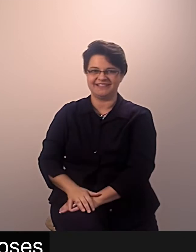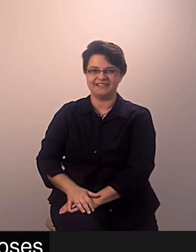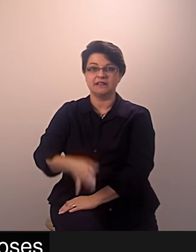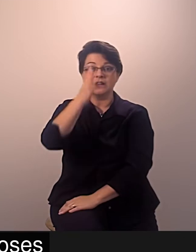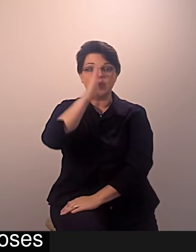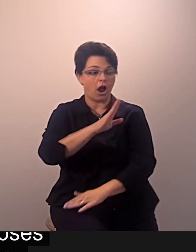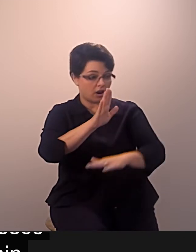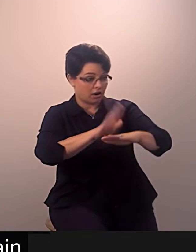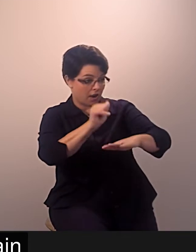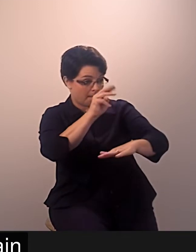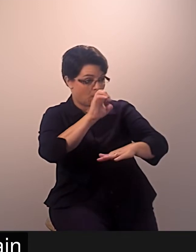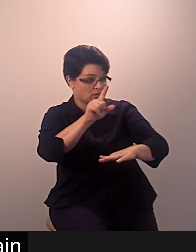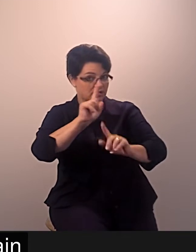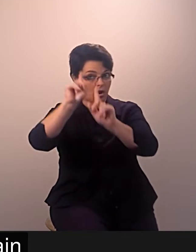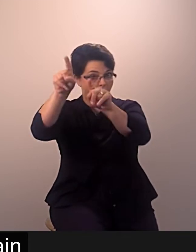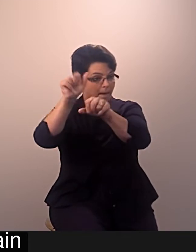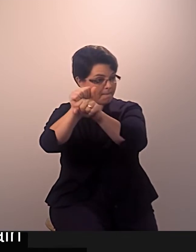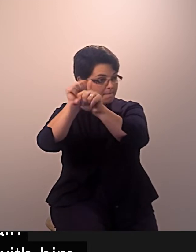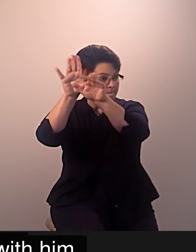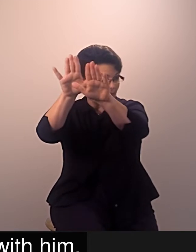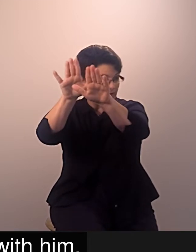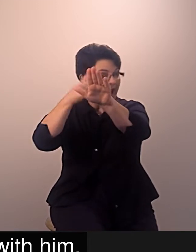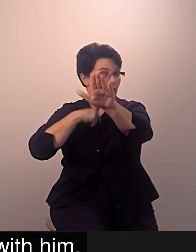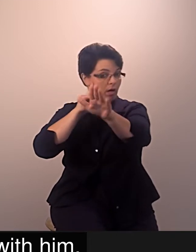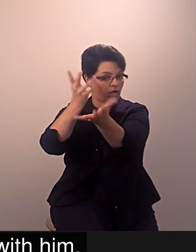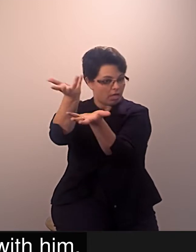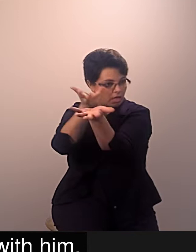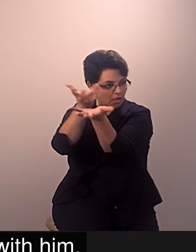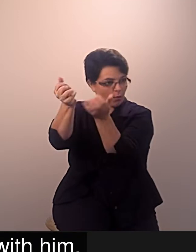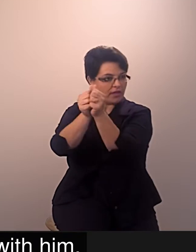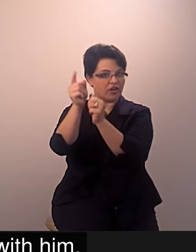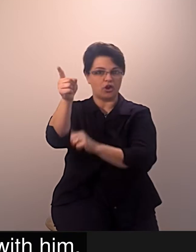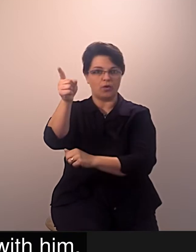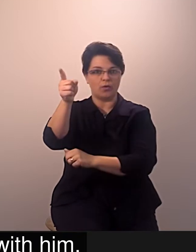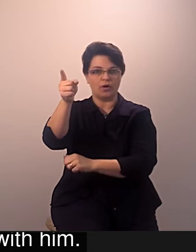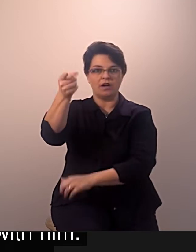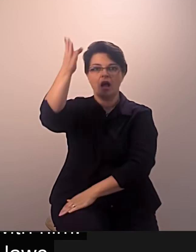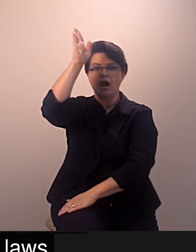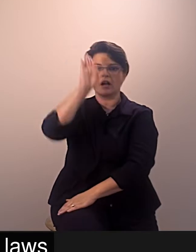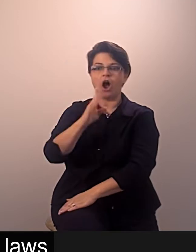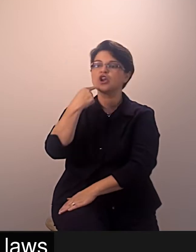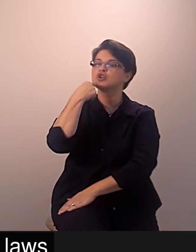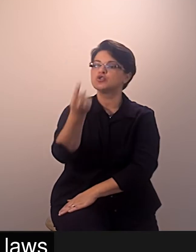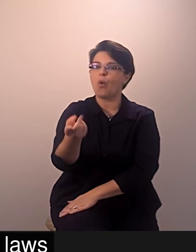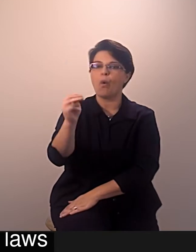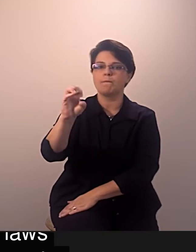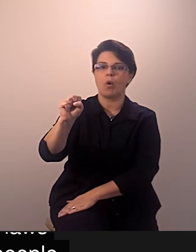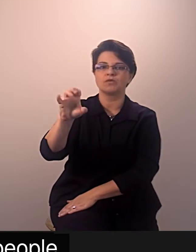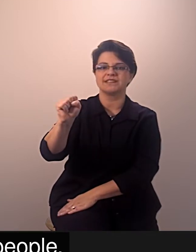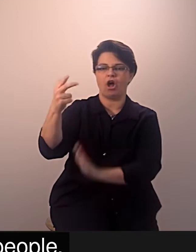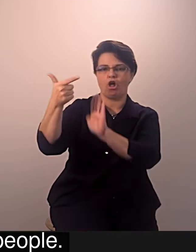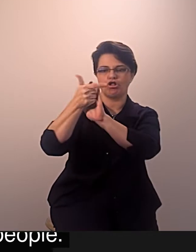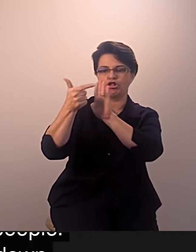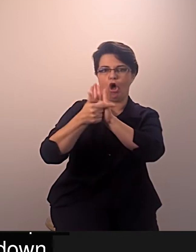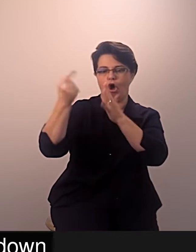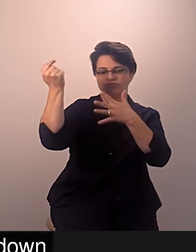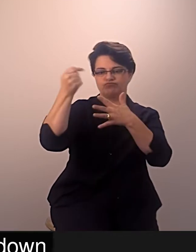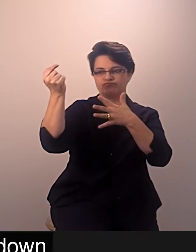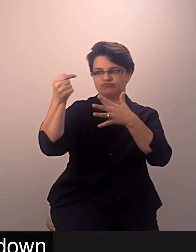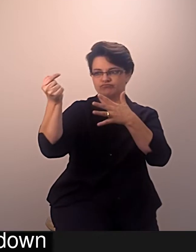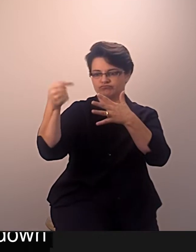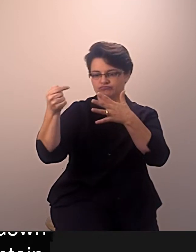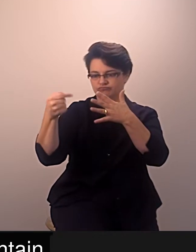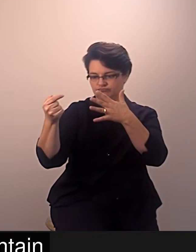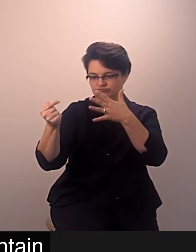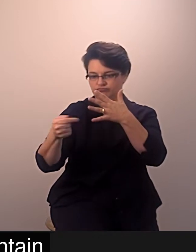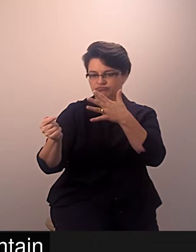him. God gave him laws to teach to the people. Moses came down from the mountain with the